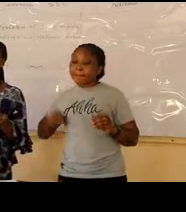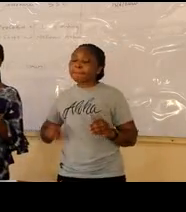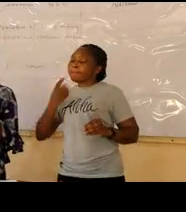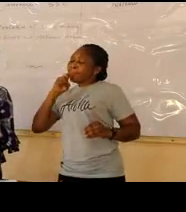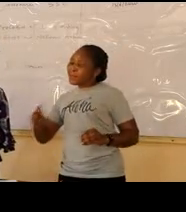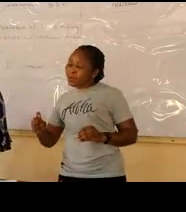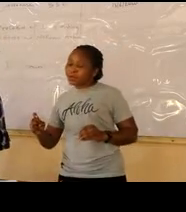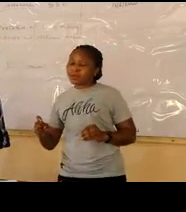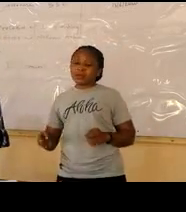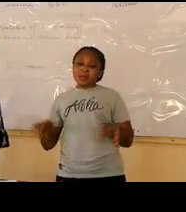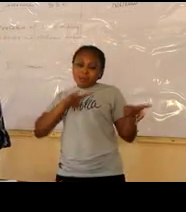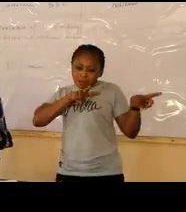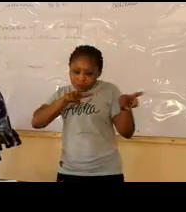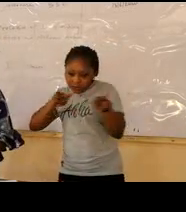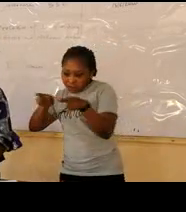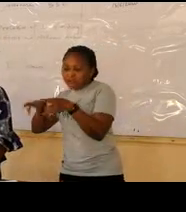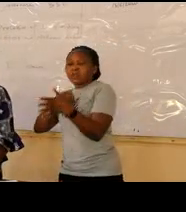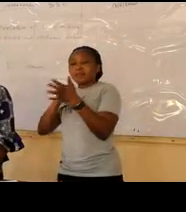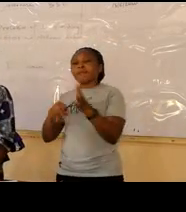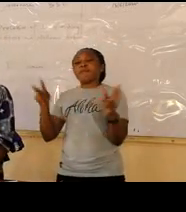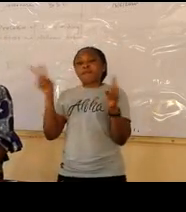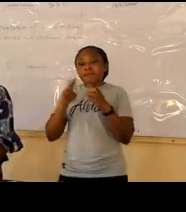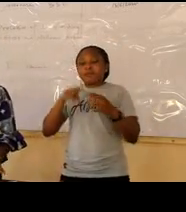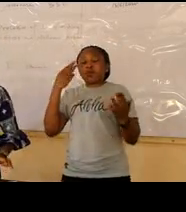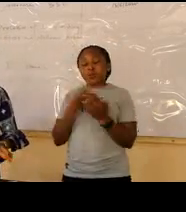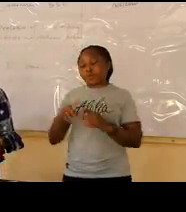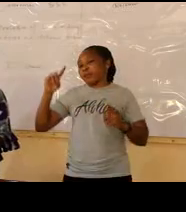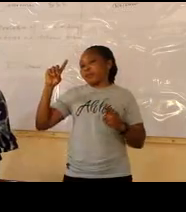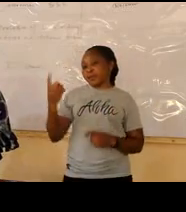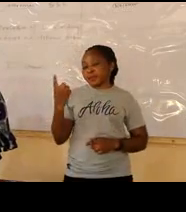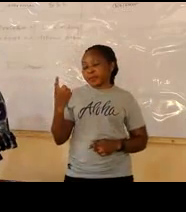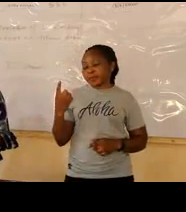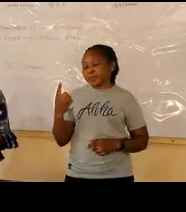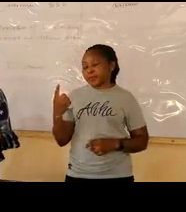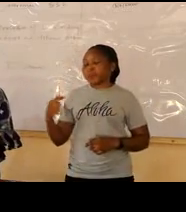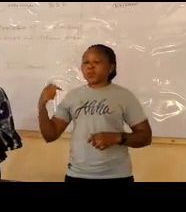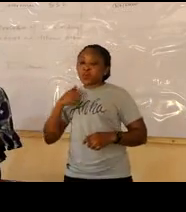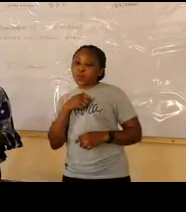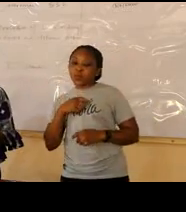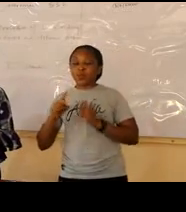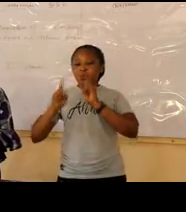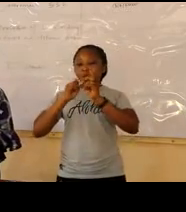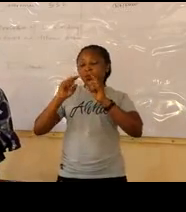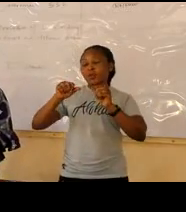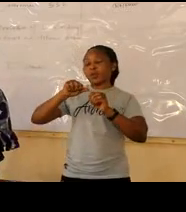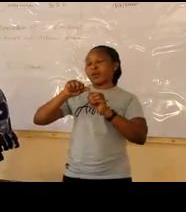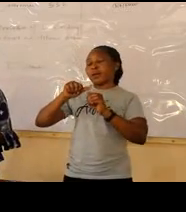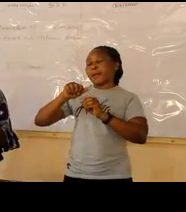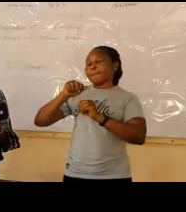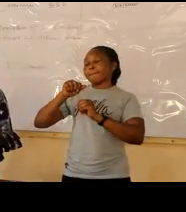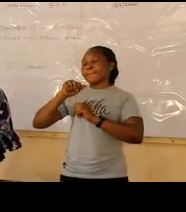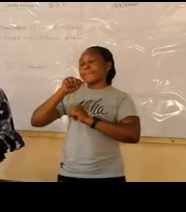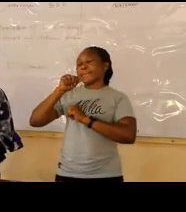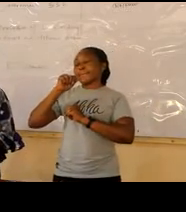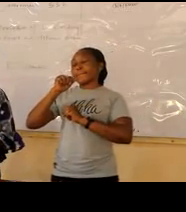what? A law. Then we also discussed on the types of on the